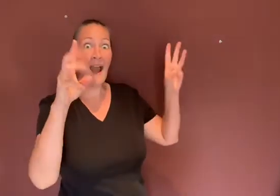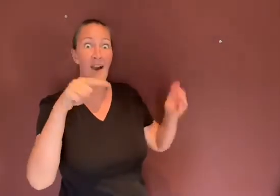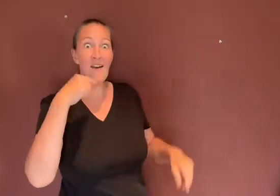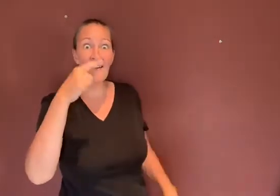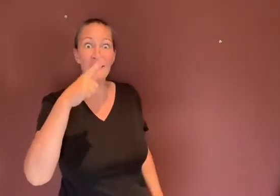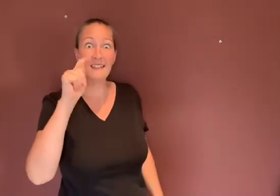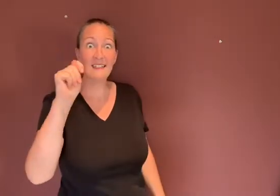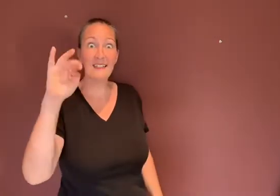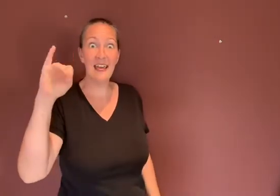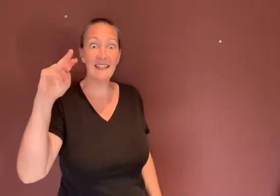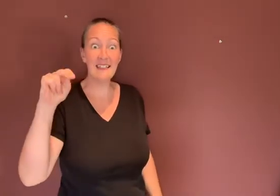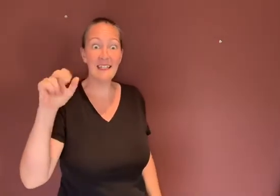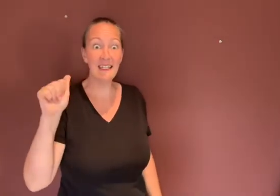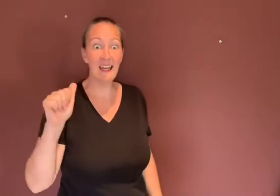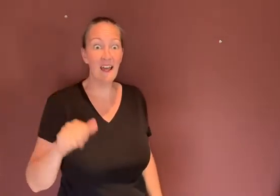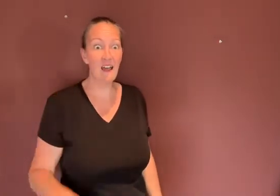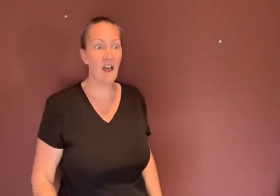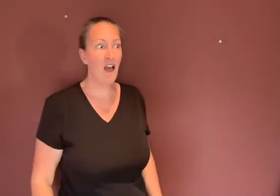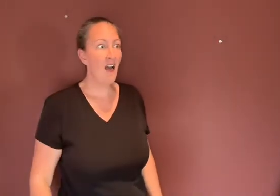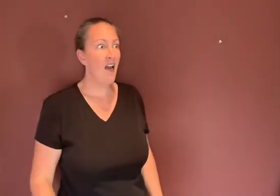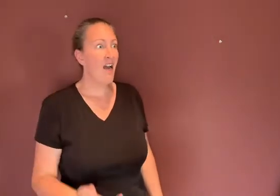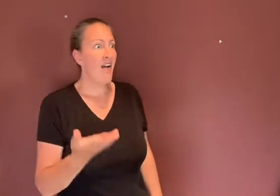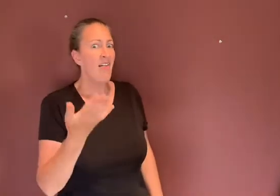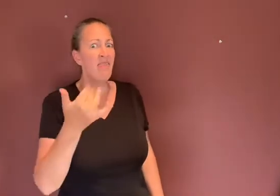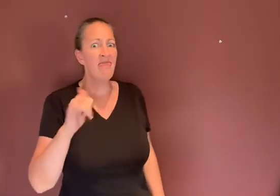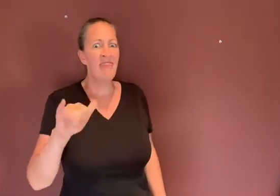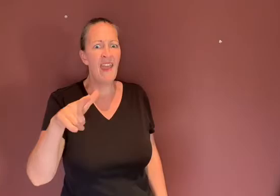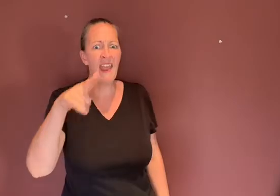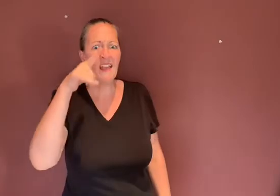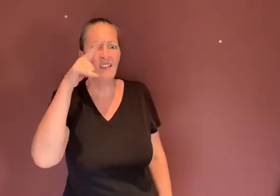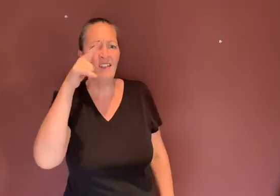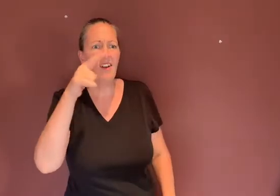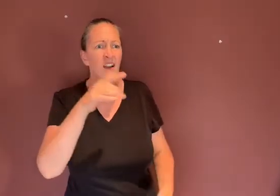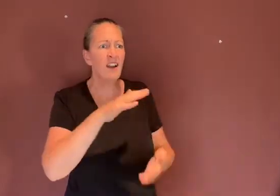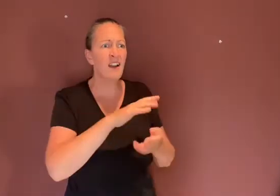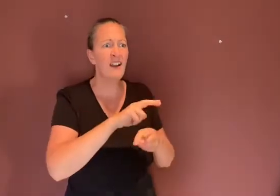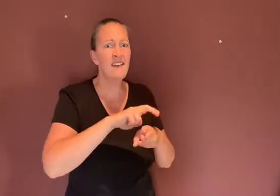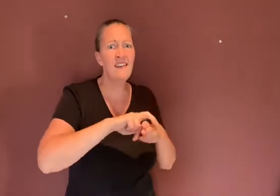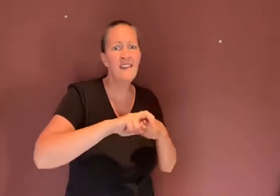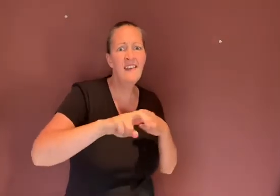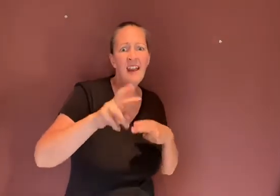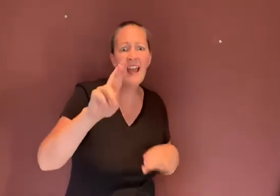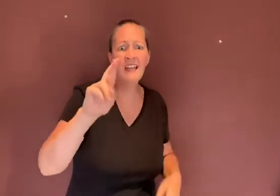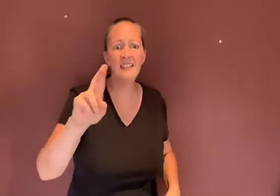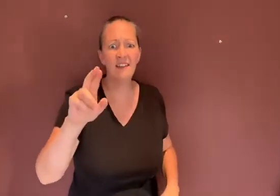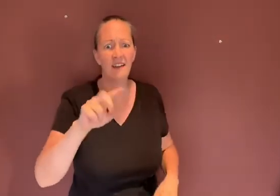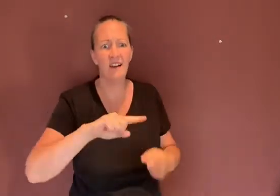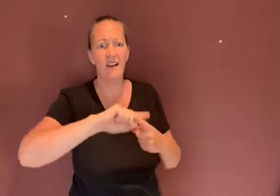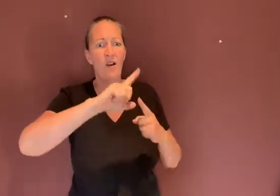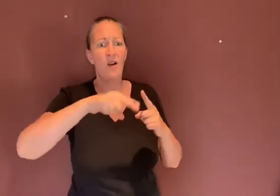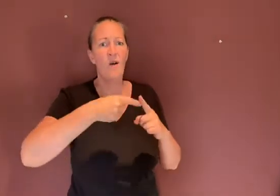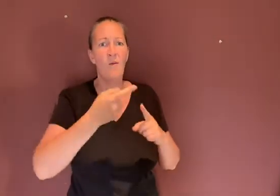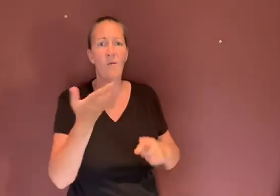"Wow," said Tina. "They look nicer